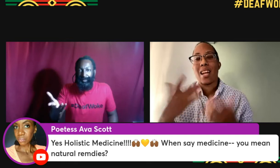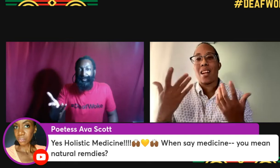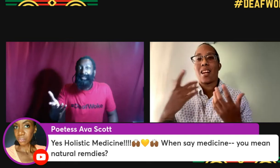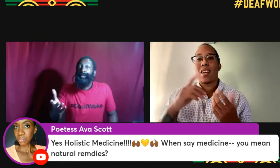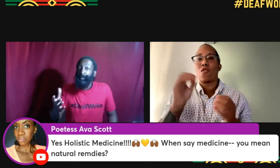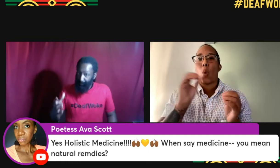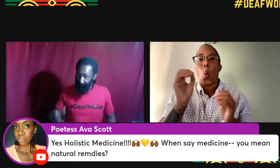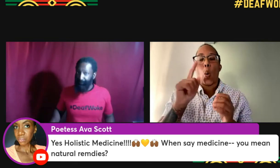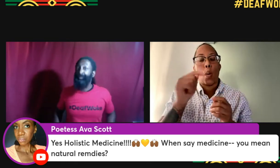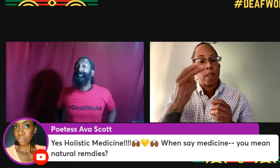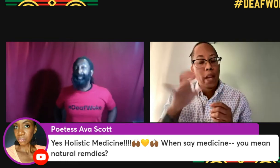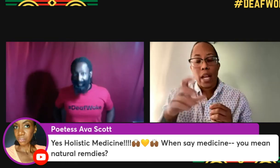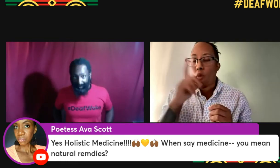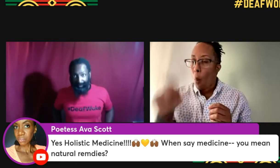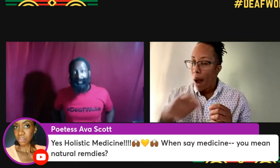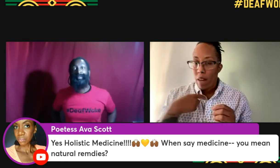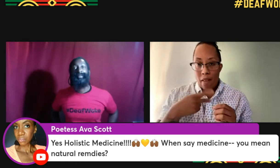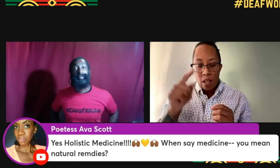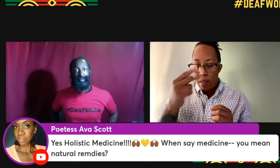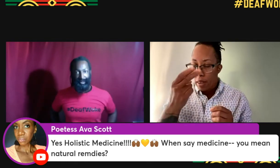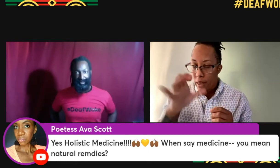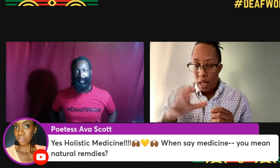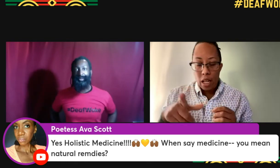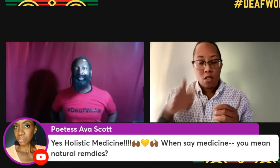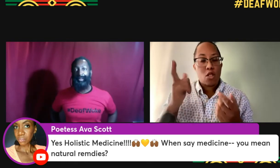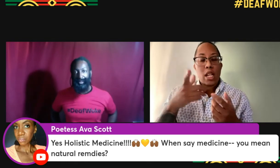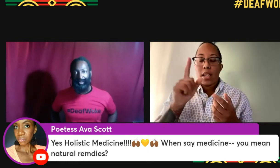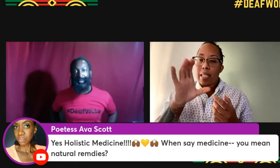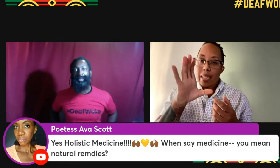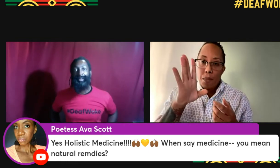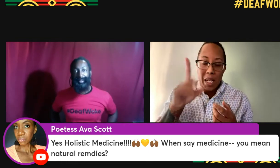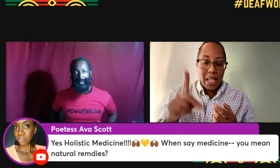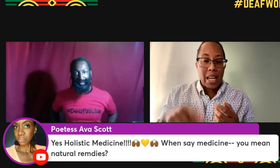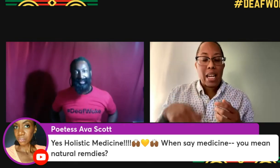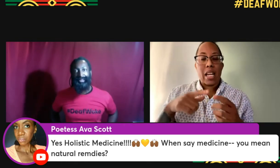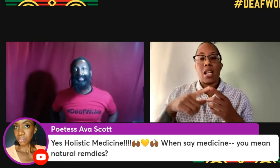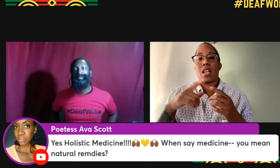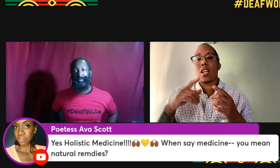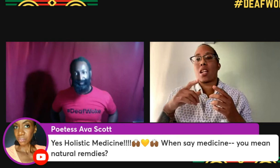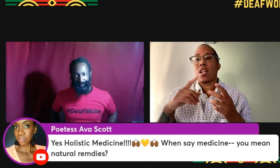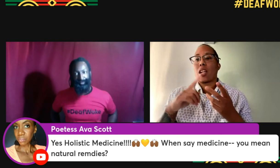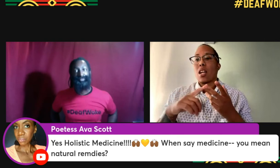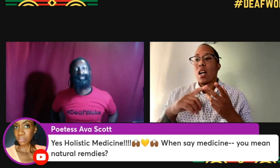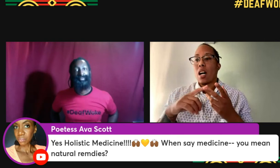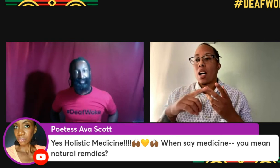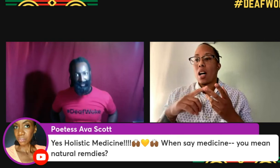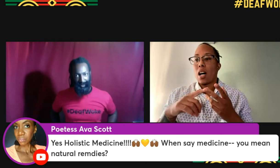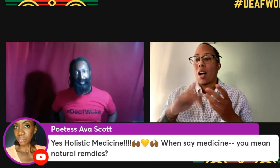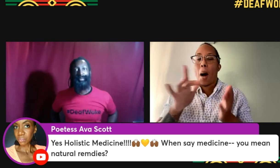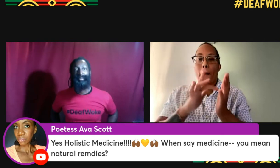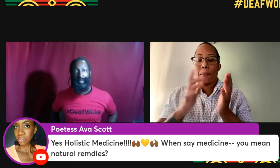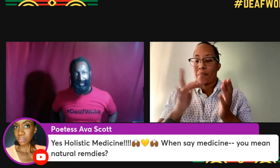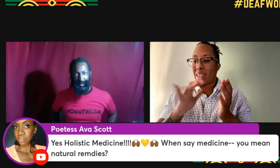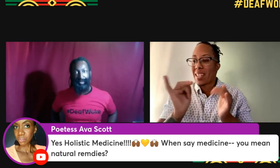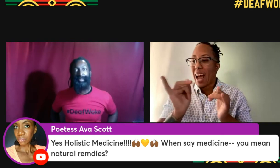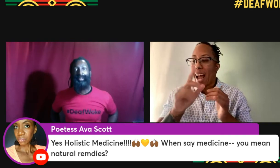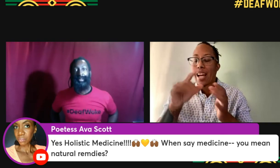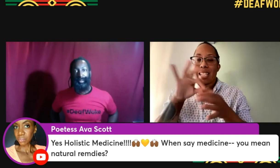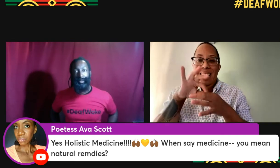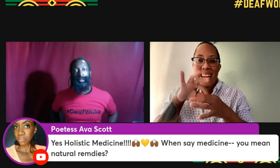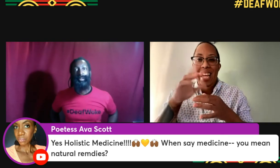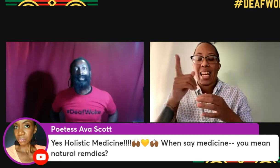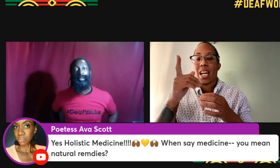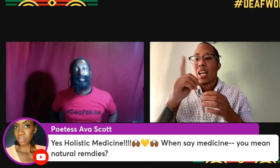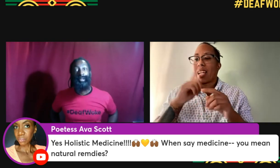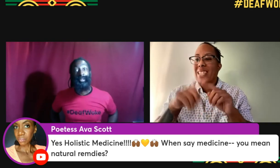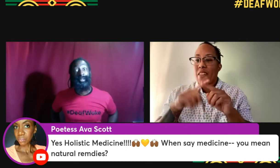Exactly. Yeah. You know, and then looking at like how to pair up the CBD with that, you know, things that don't have THC in them, but you know,